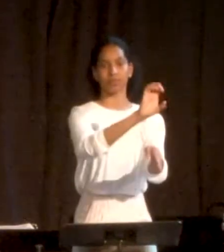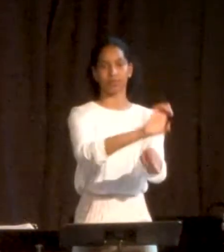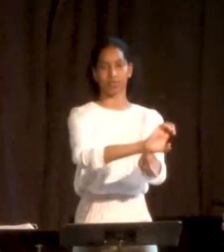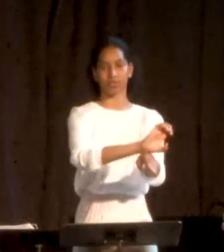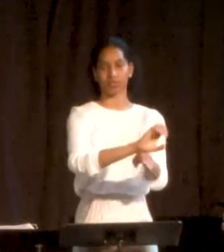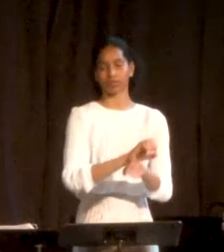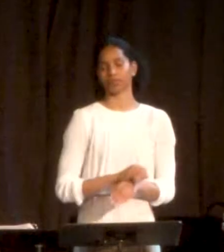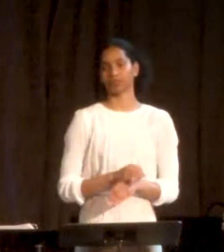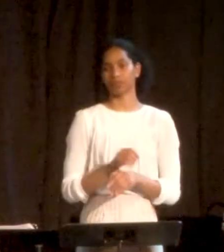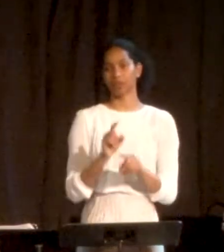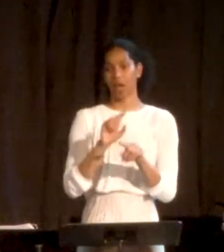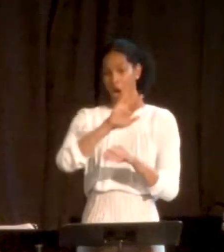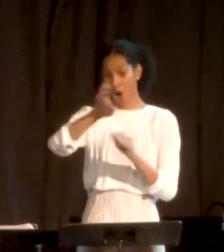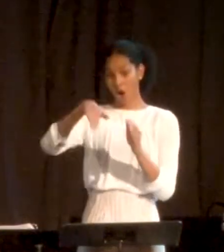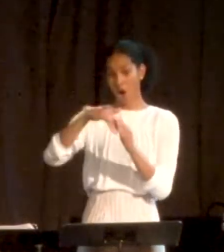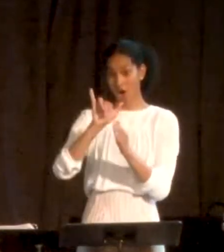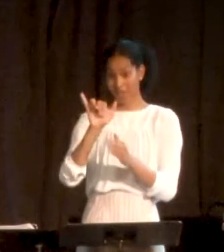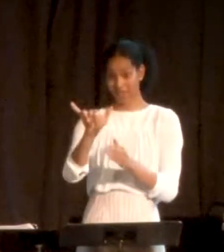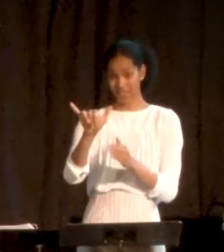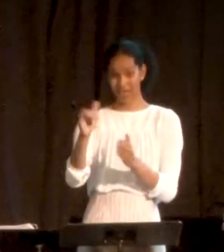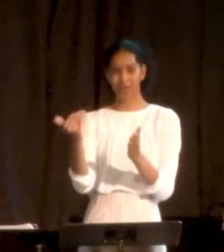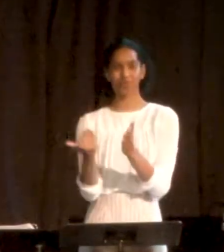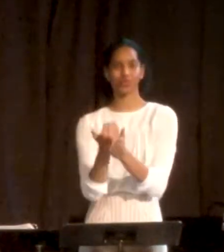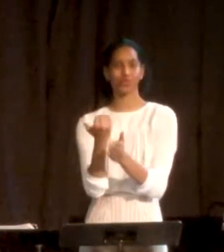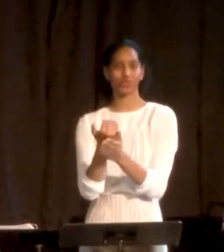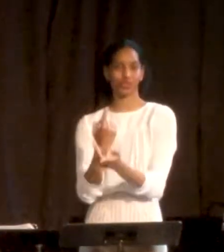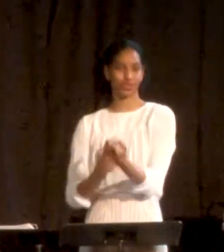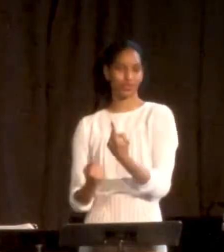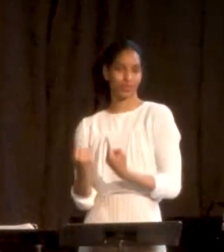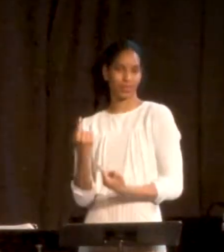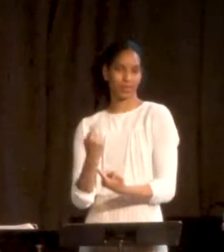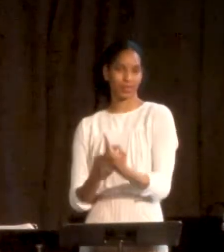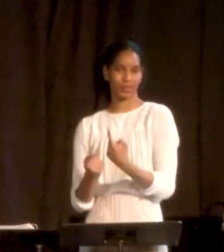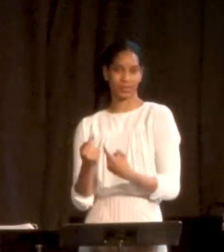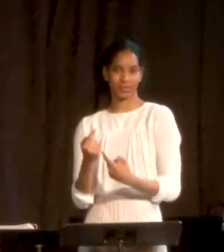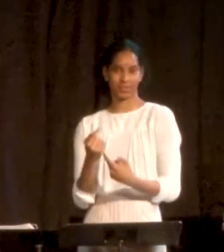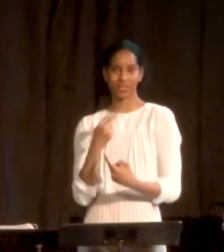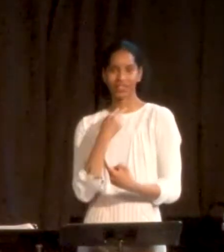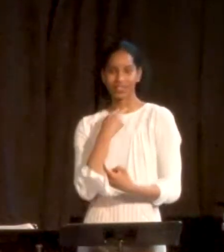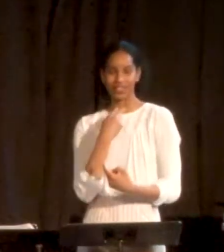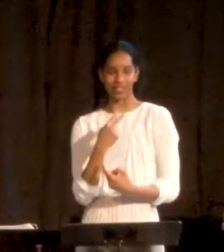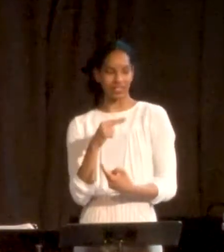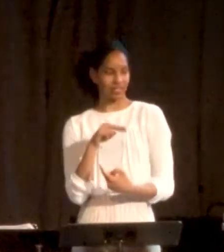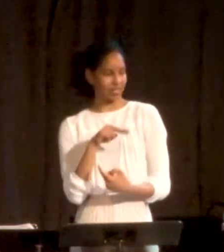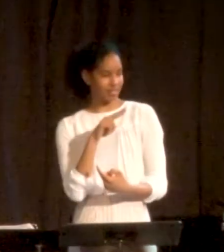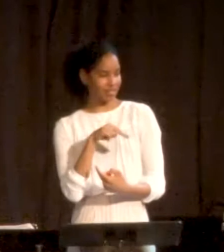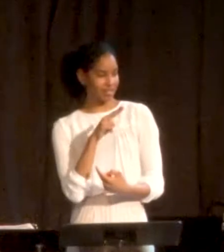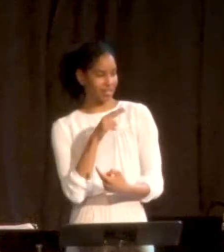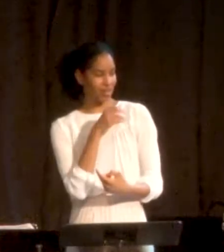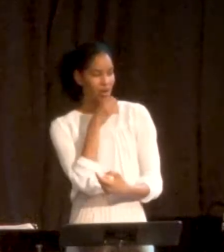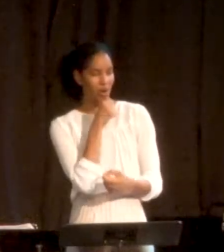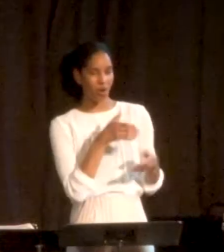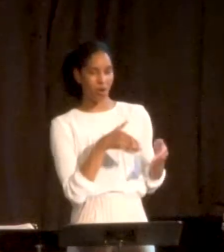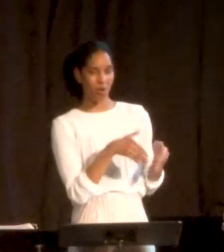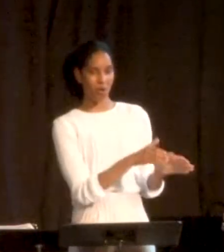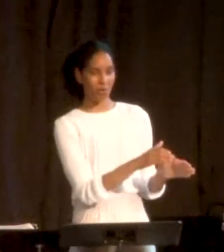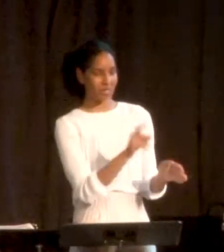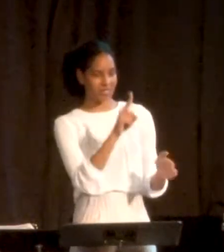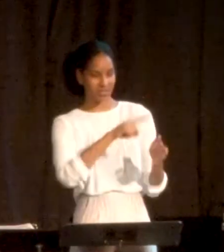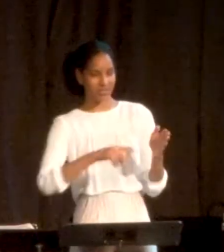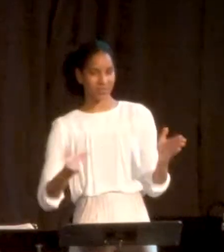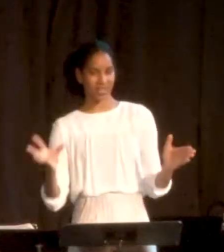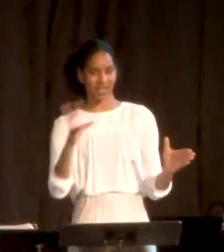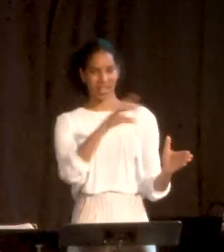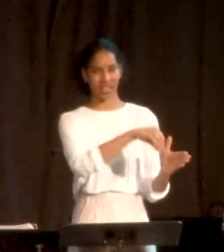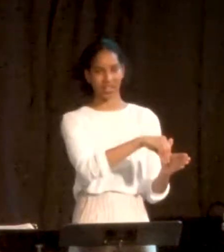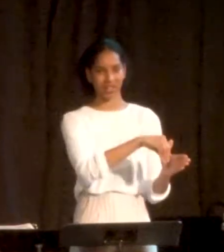It was the newcomers who were unencumbered by the old ways of doing things and who were now